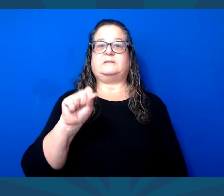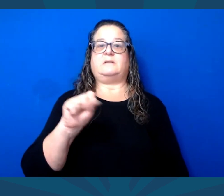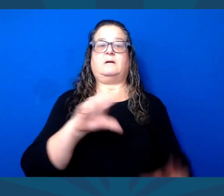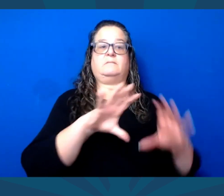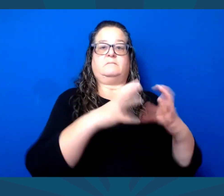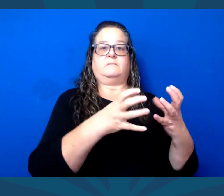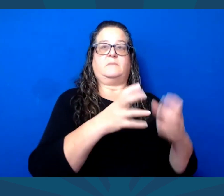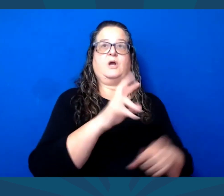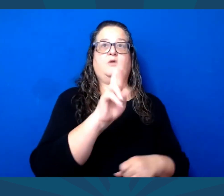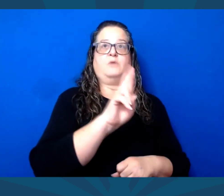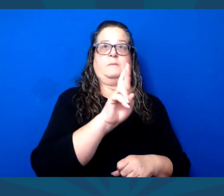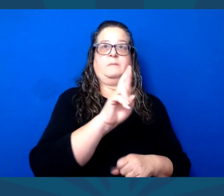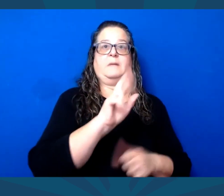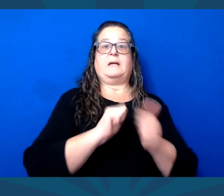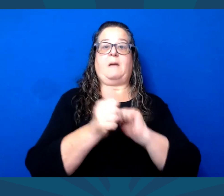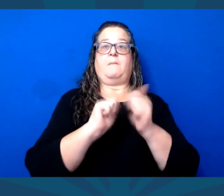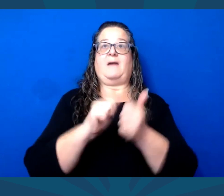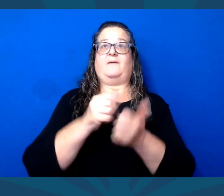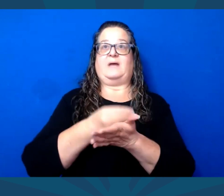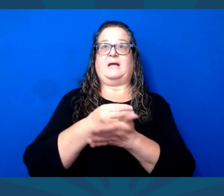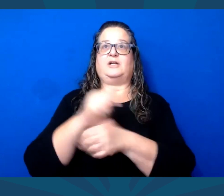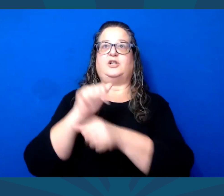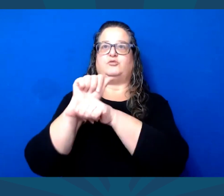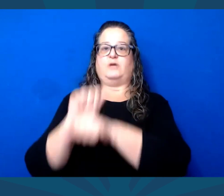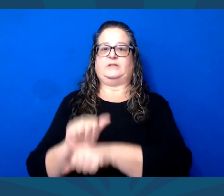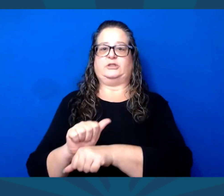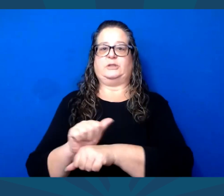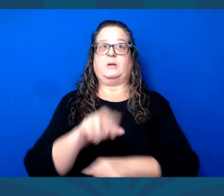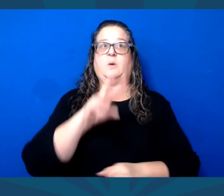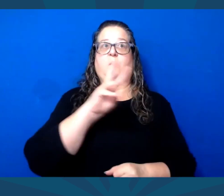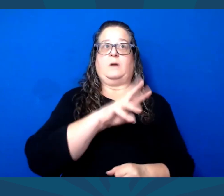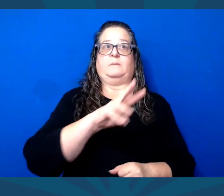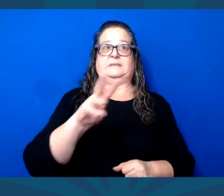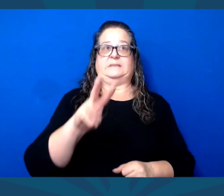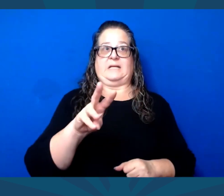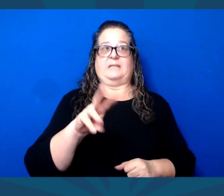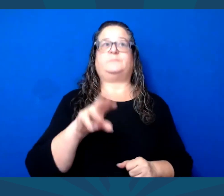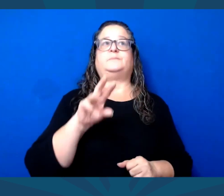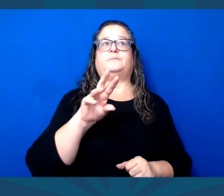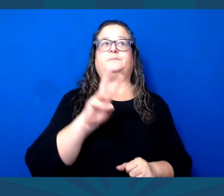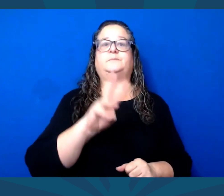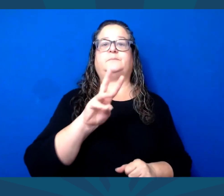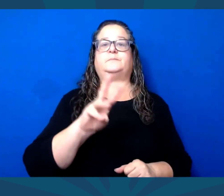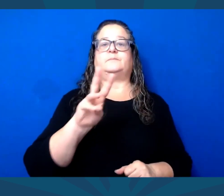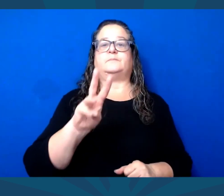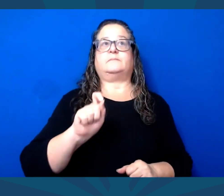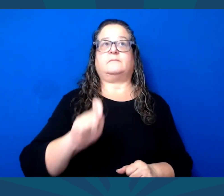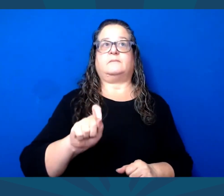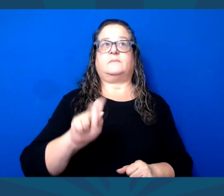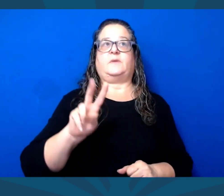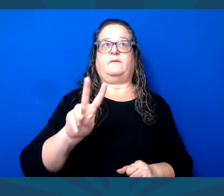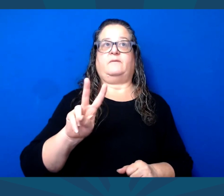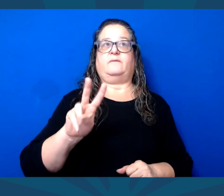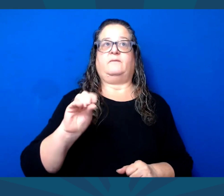Liz Harris, Party Republican, campaign funding, traditional.